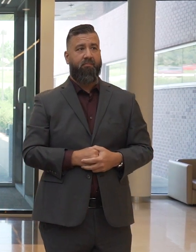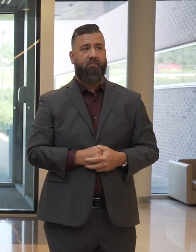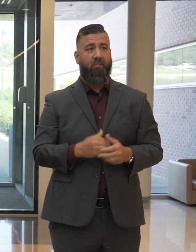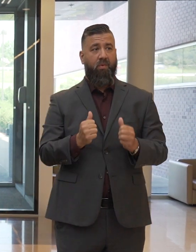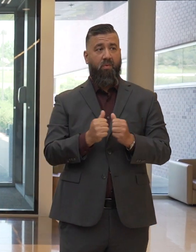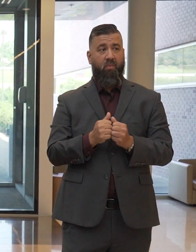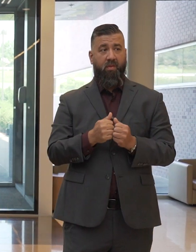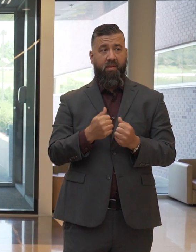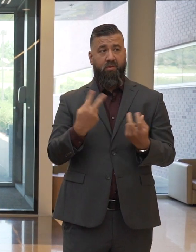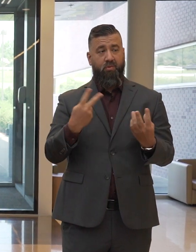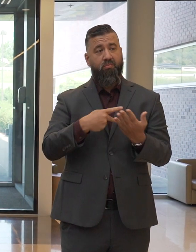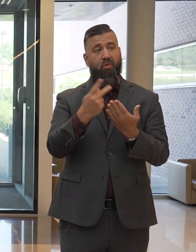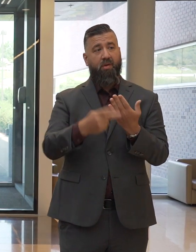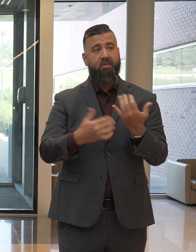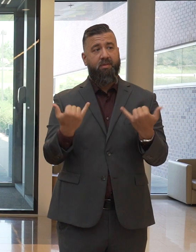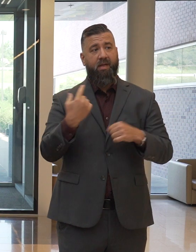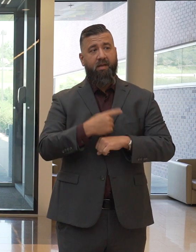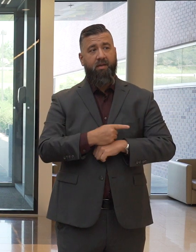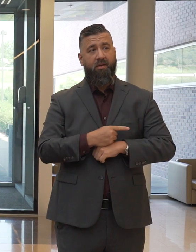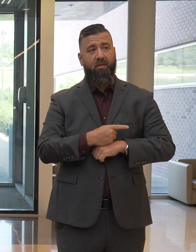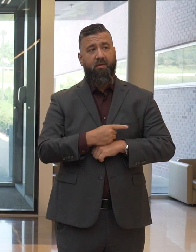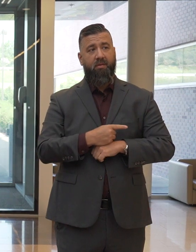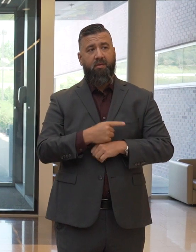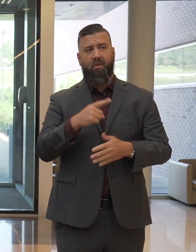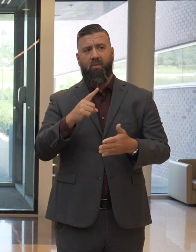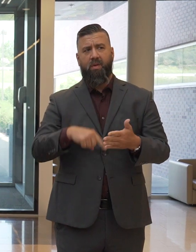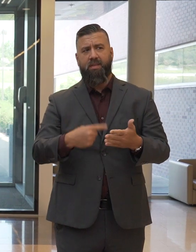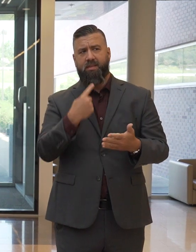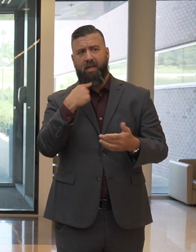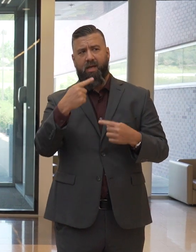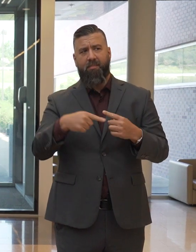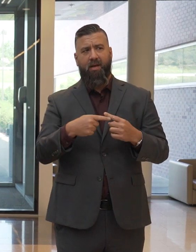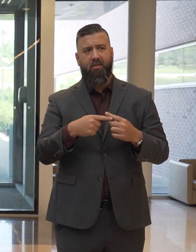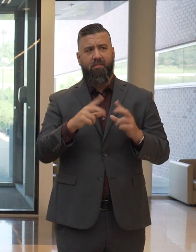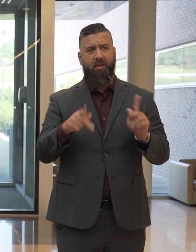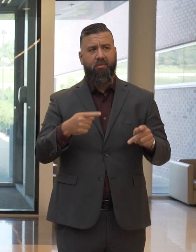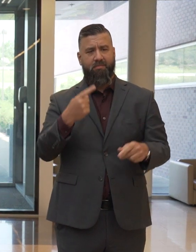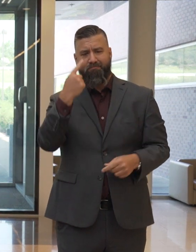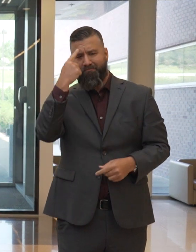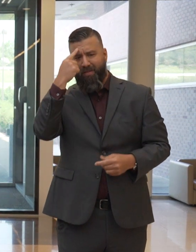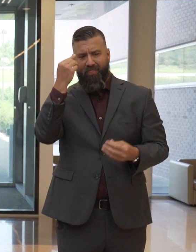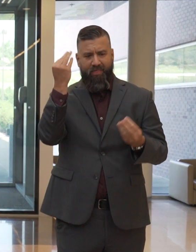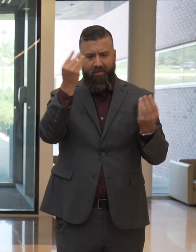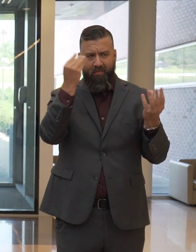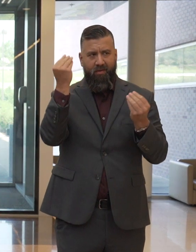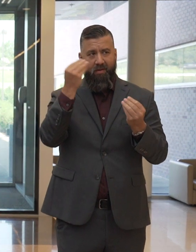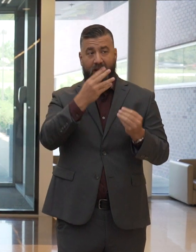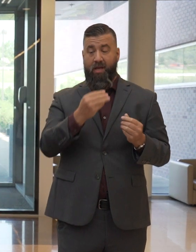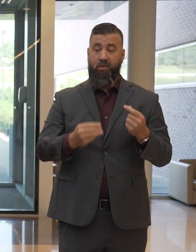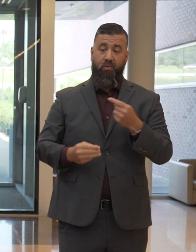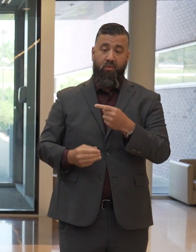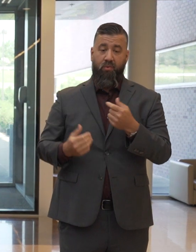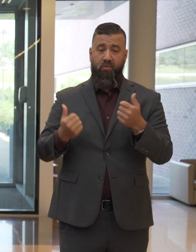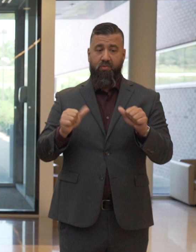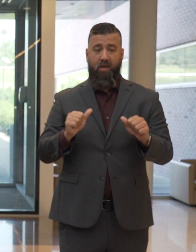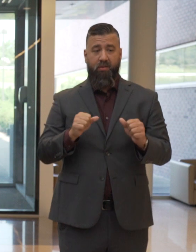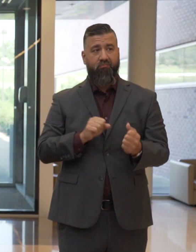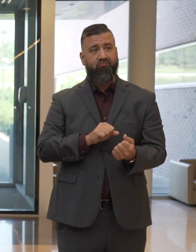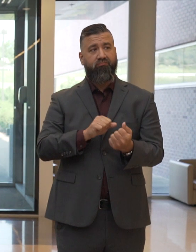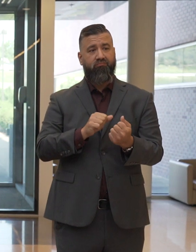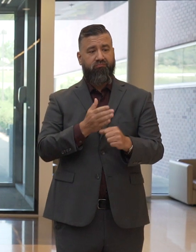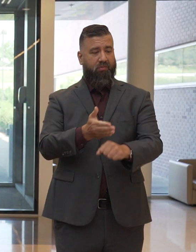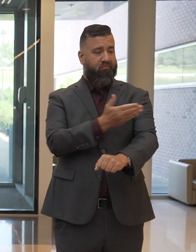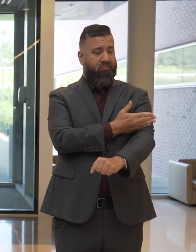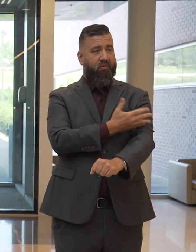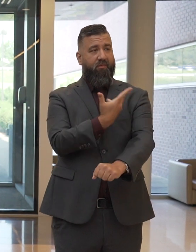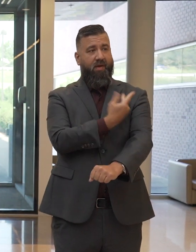with these two initiatives today, Dr. Page, what does that say about the mindset of the county and the view in trying to step up vaccination